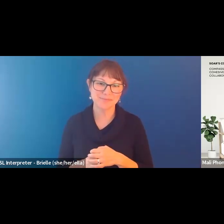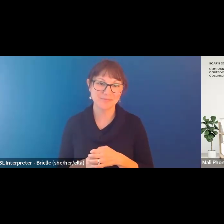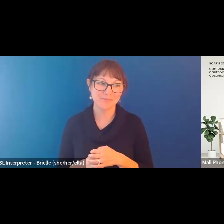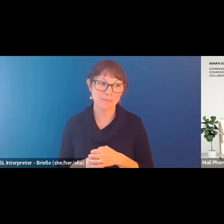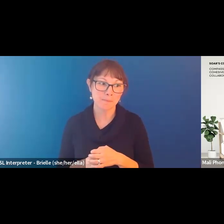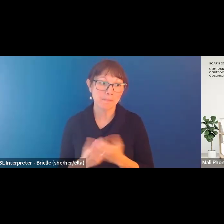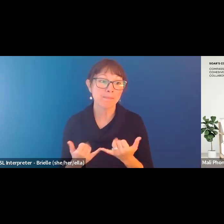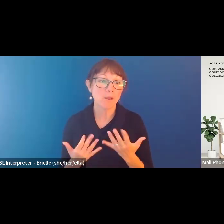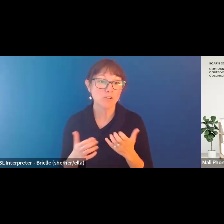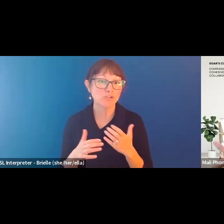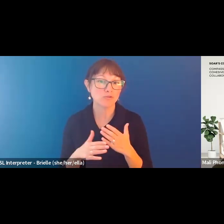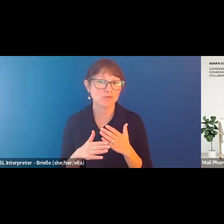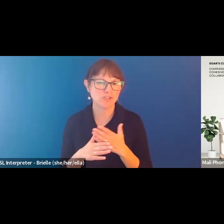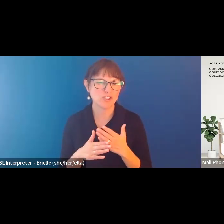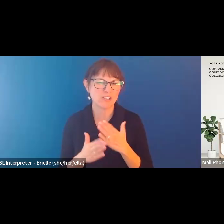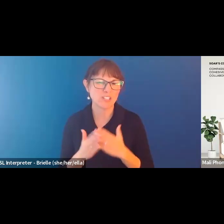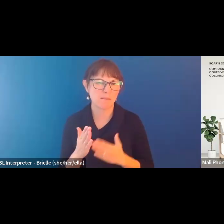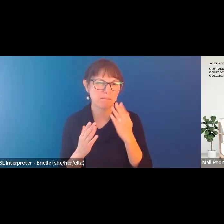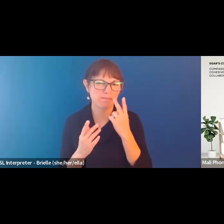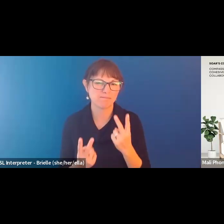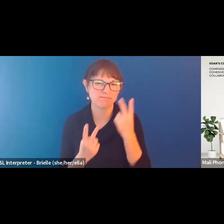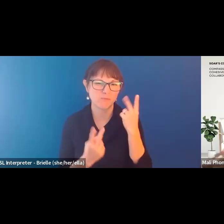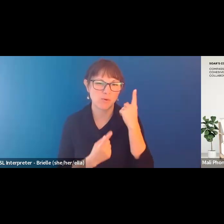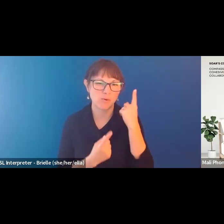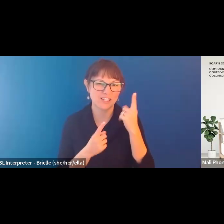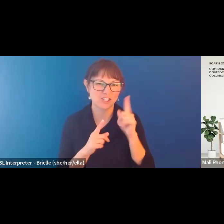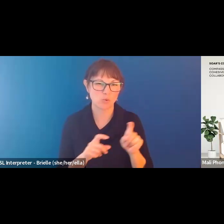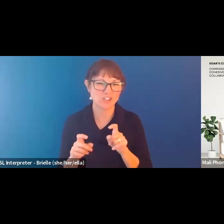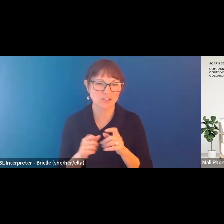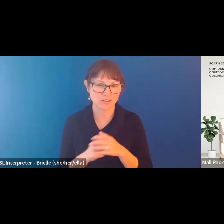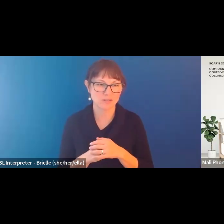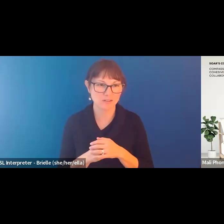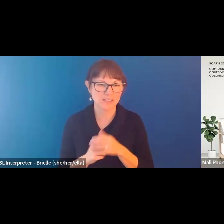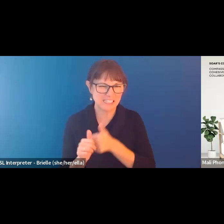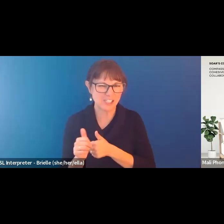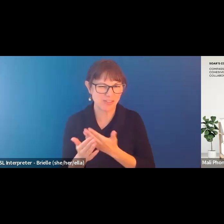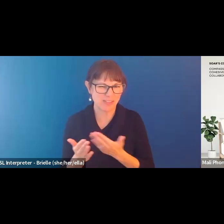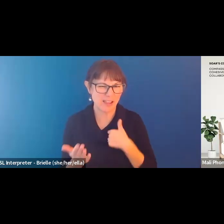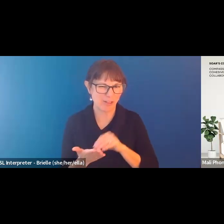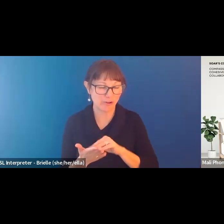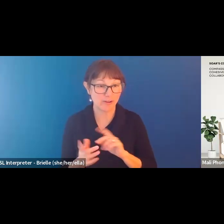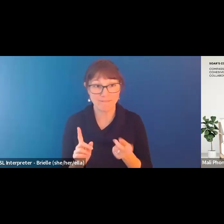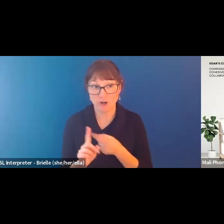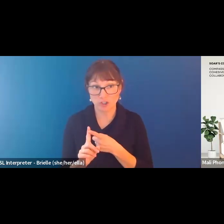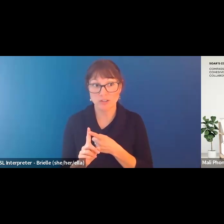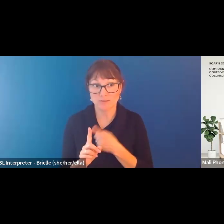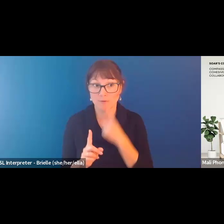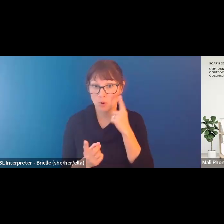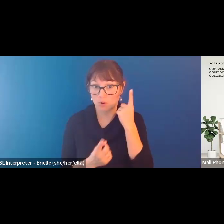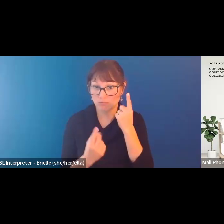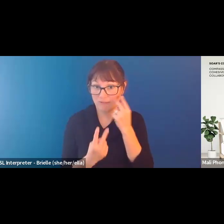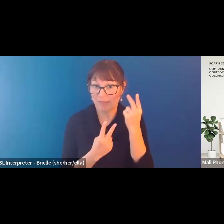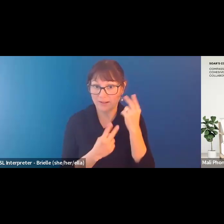I want to share some reflection questions from each of these lessons that I've learned. The first question, what